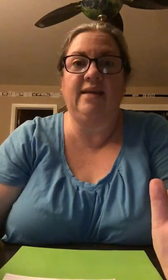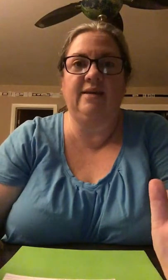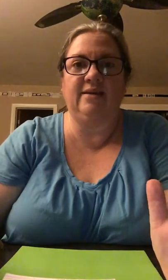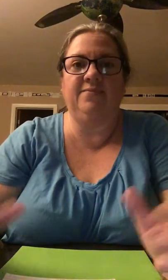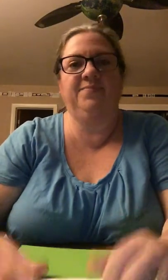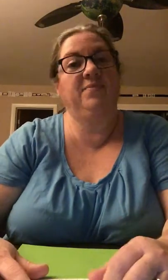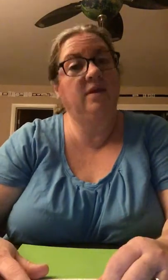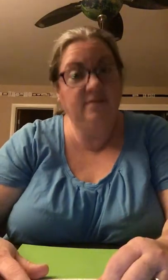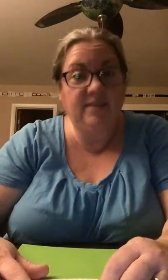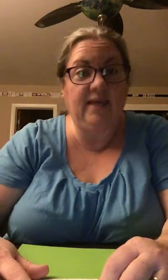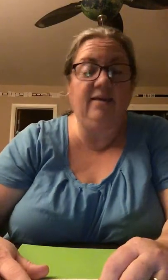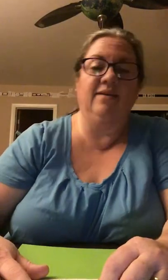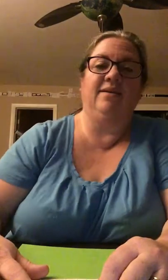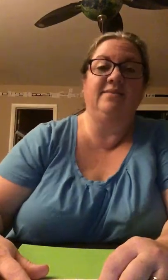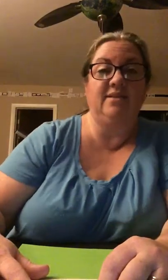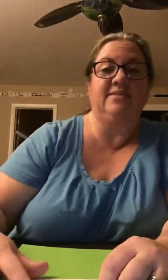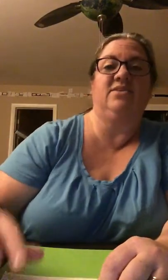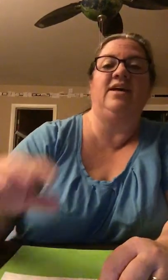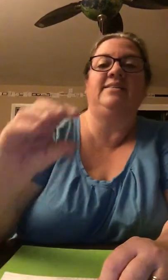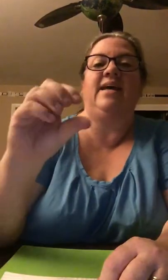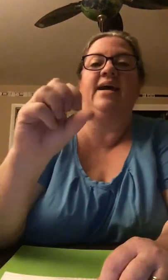Sink. Sink is a lexicalized sign.